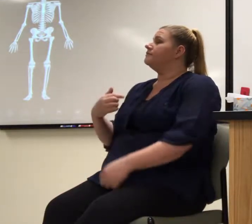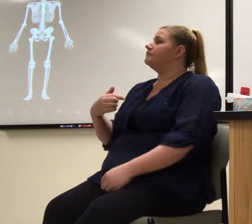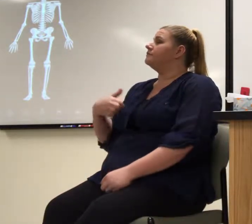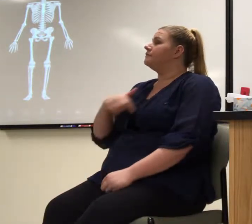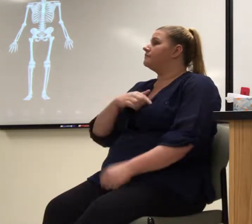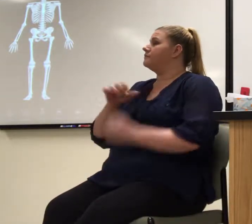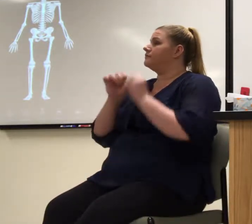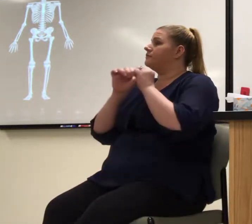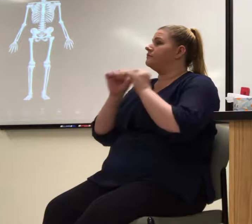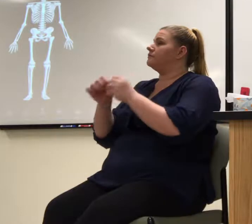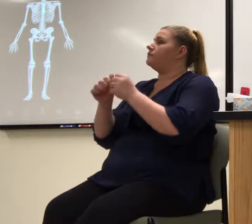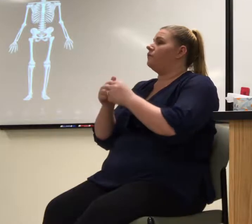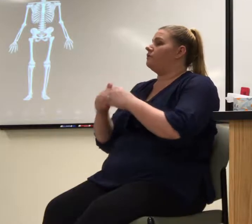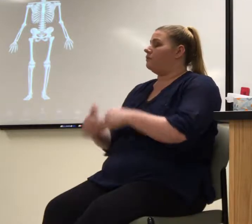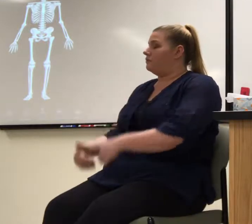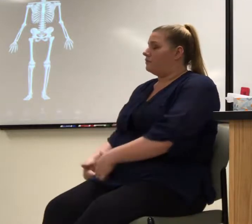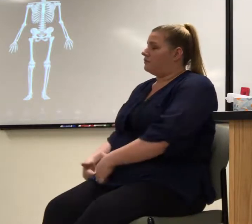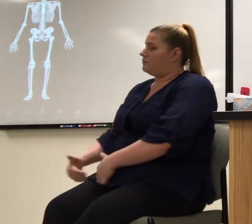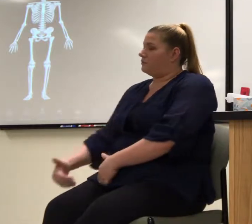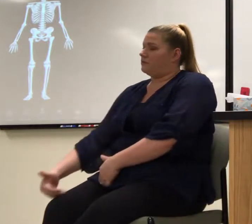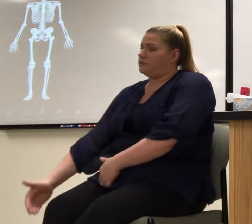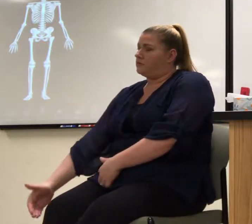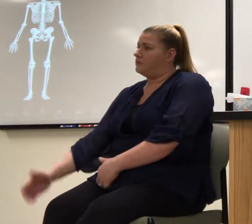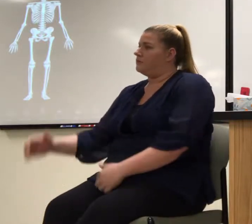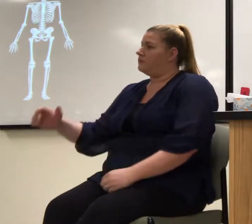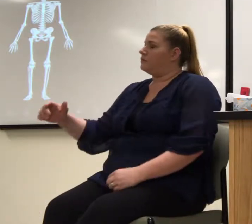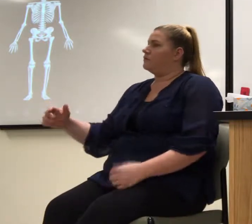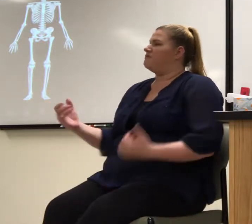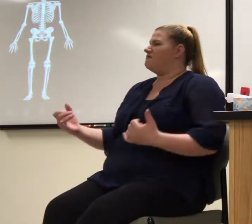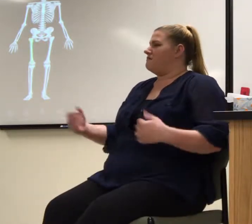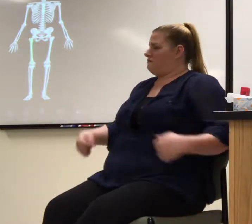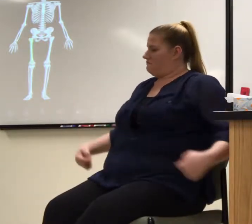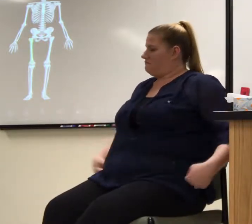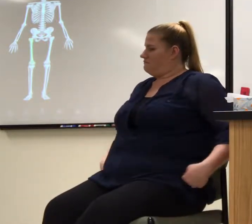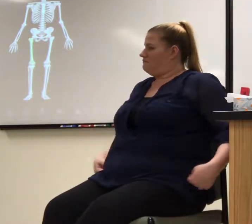lower extremity. We're at the hip joint.